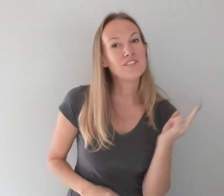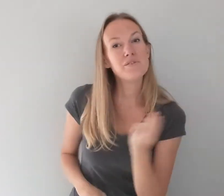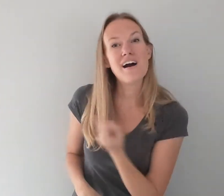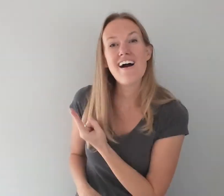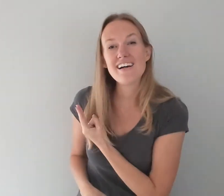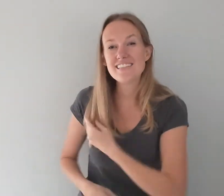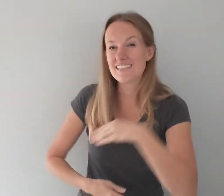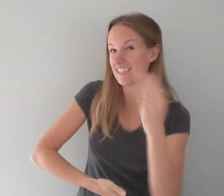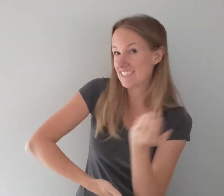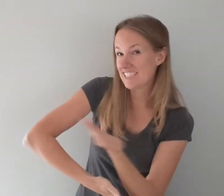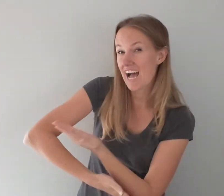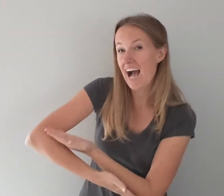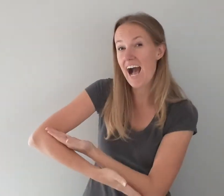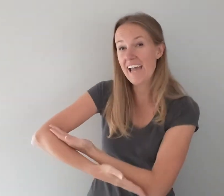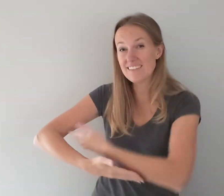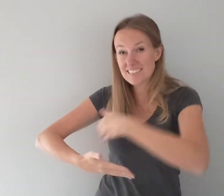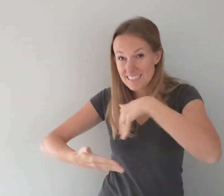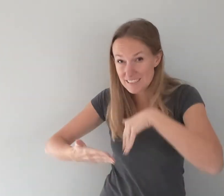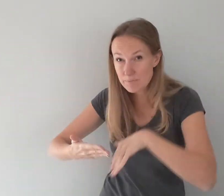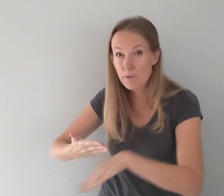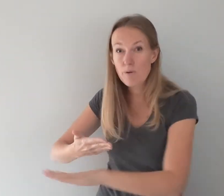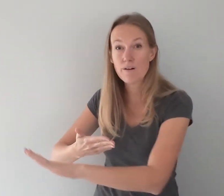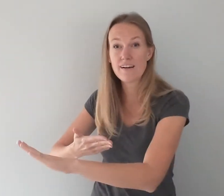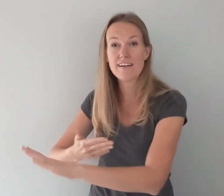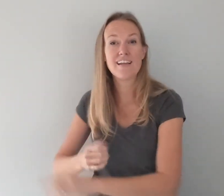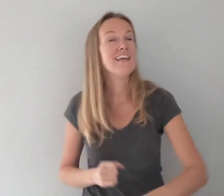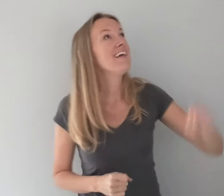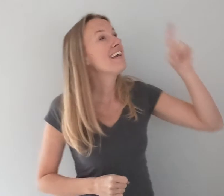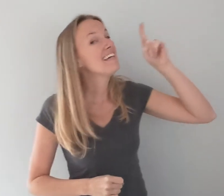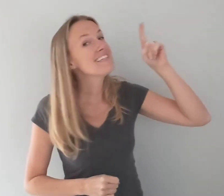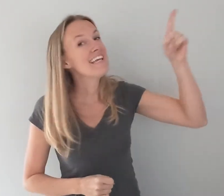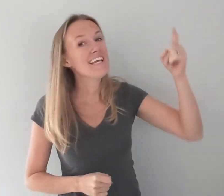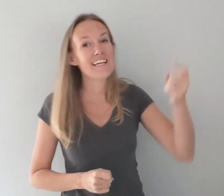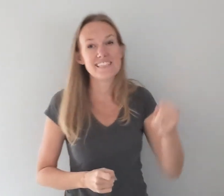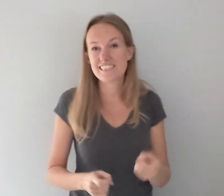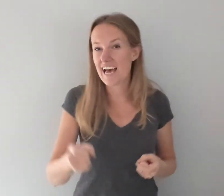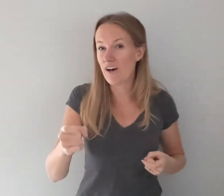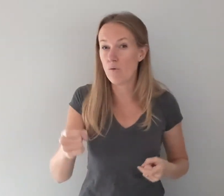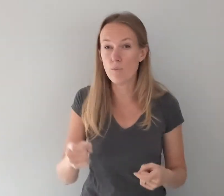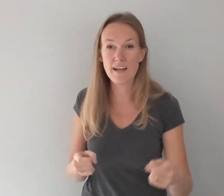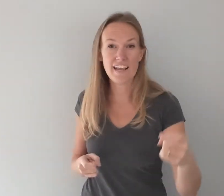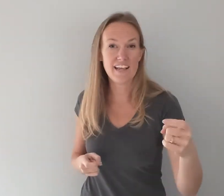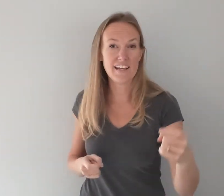Unto us a child is born, and he shall reign